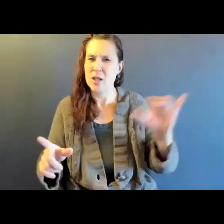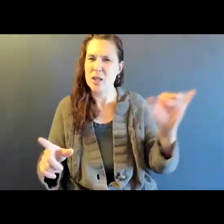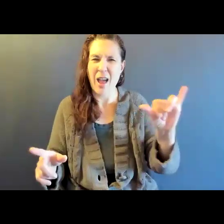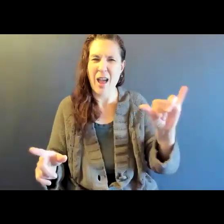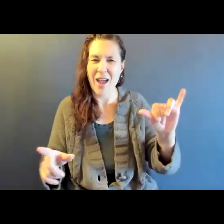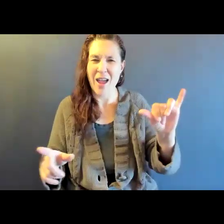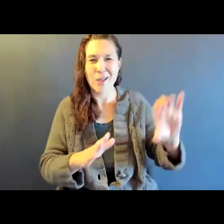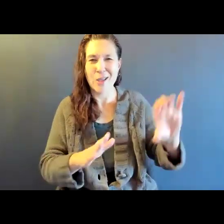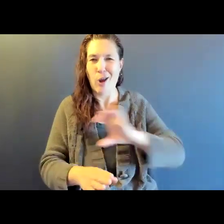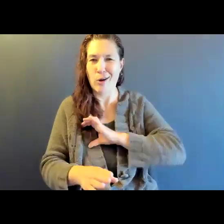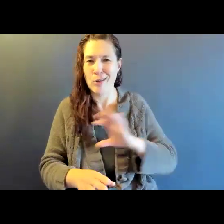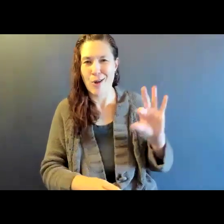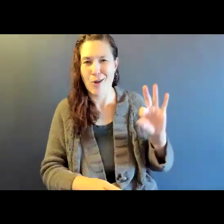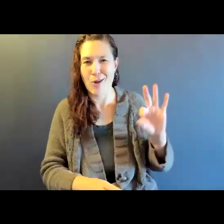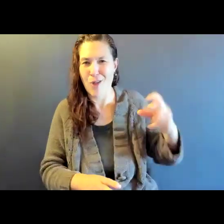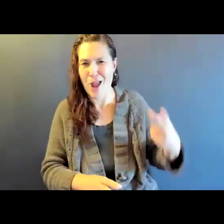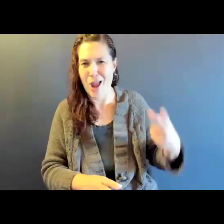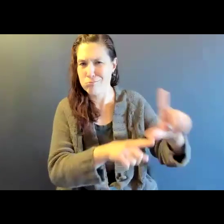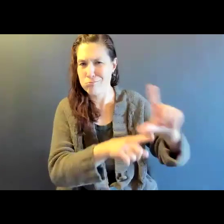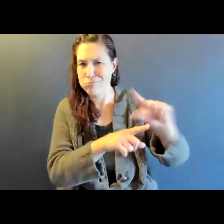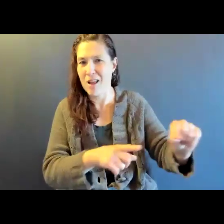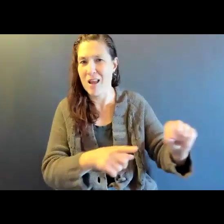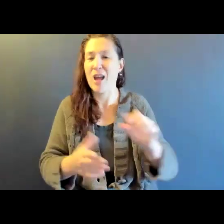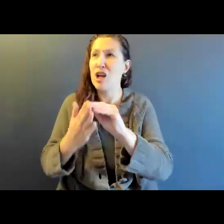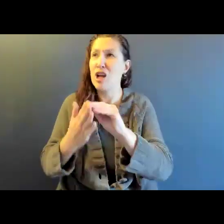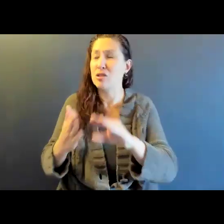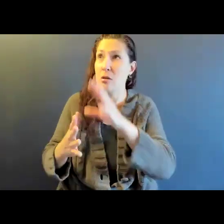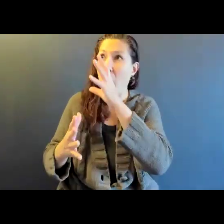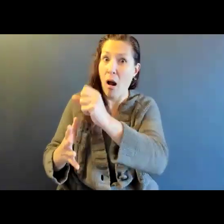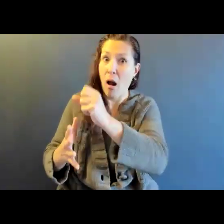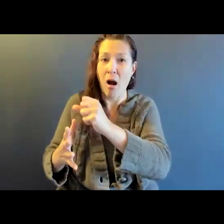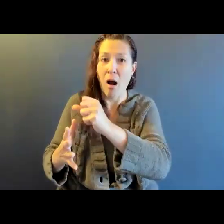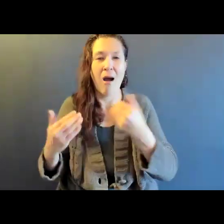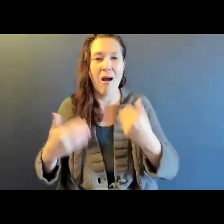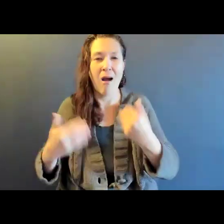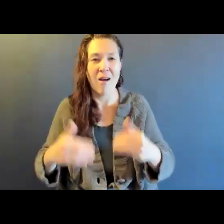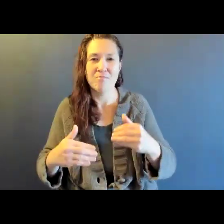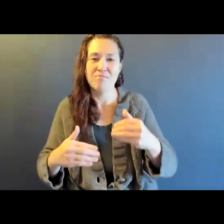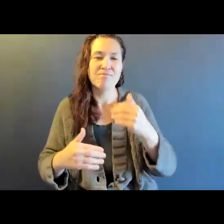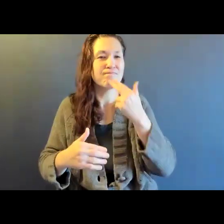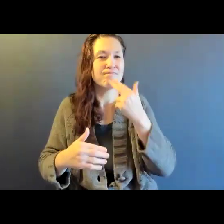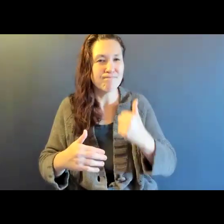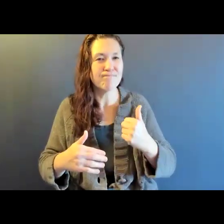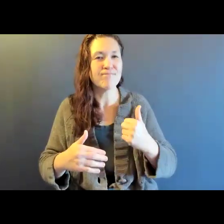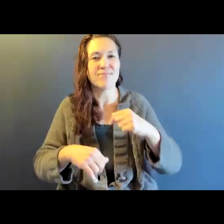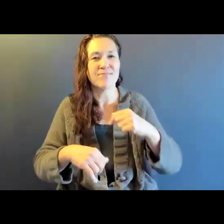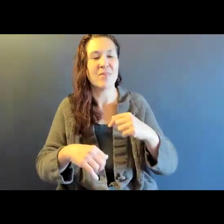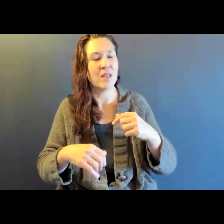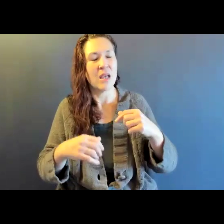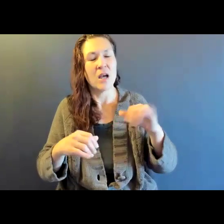so the kids were just so enthralled with her. It was a very sweet moment, but it also was just the power of what's